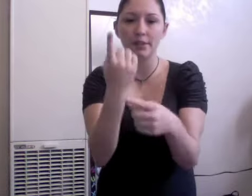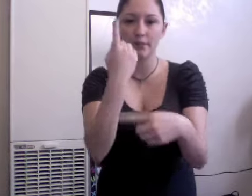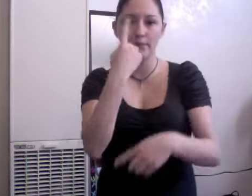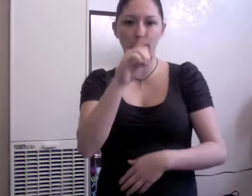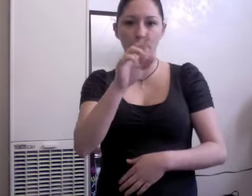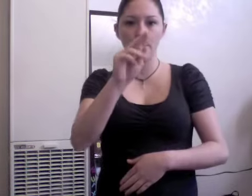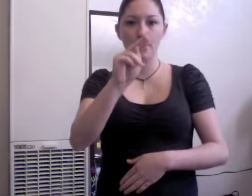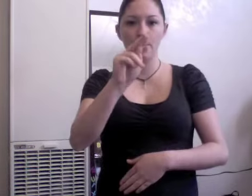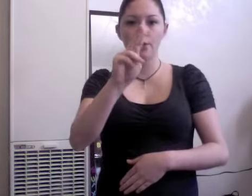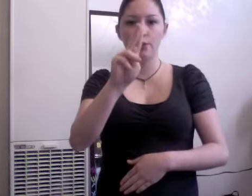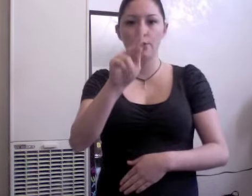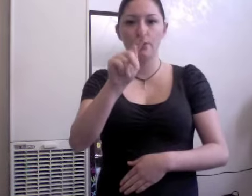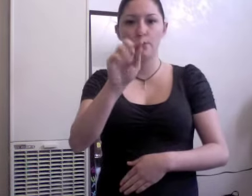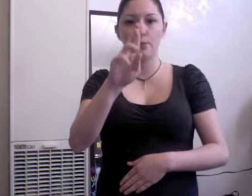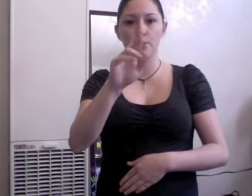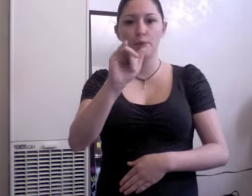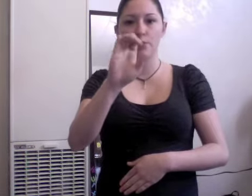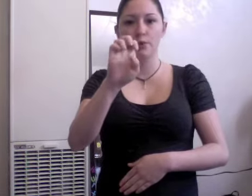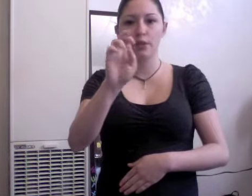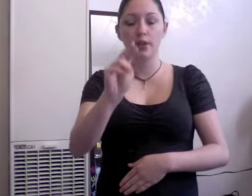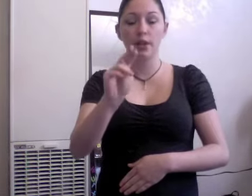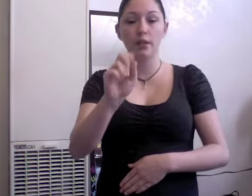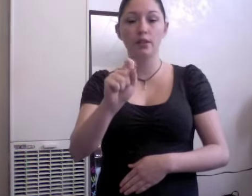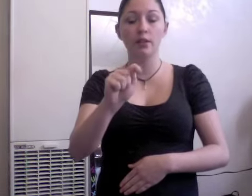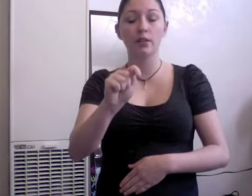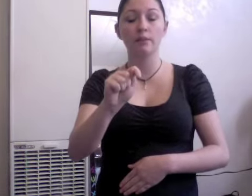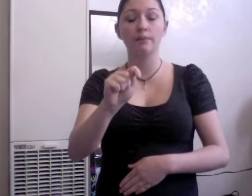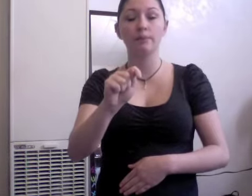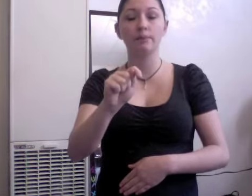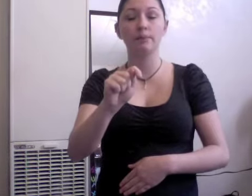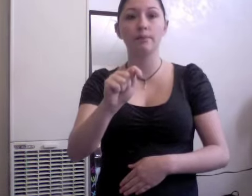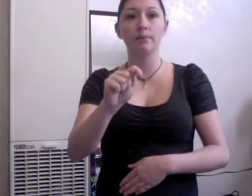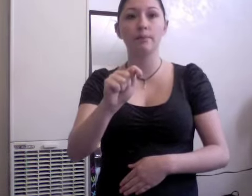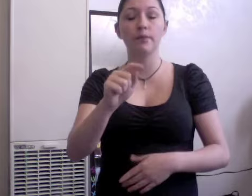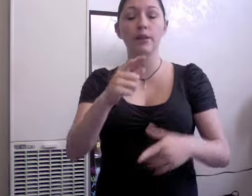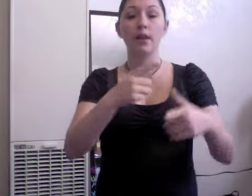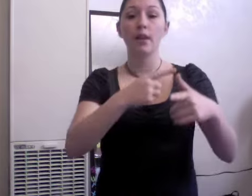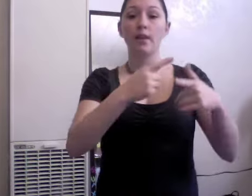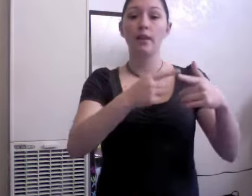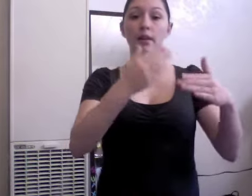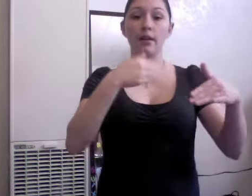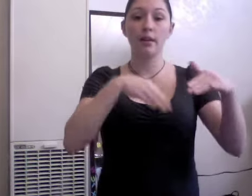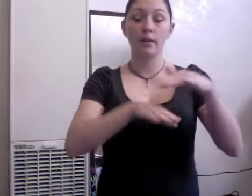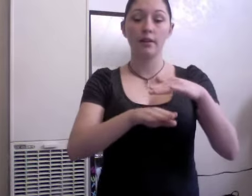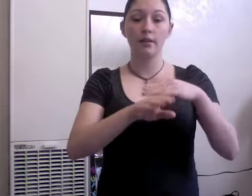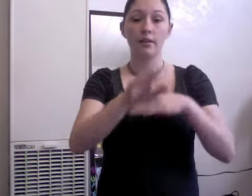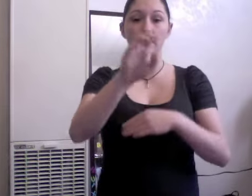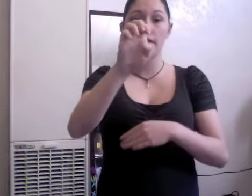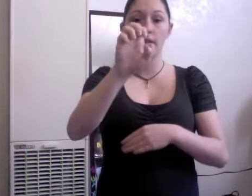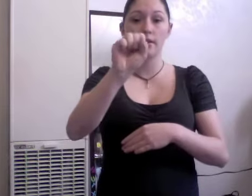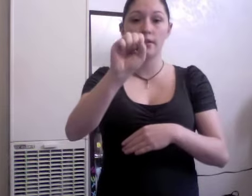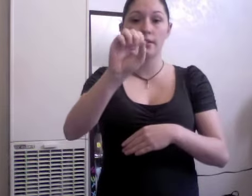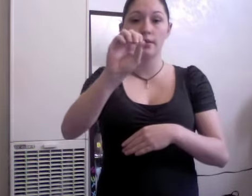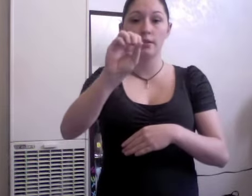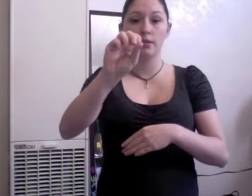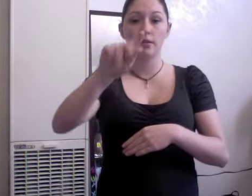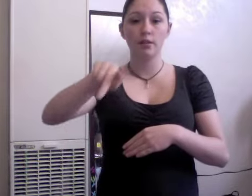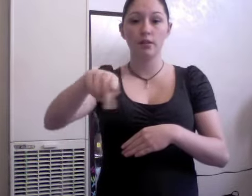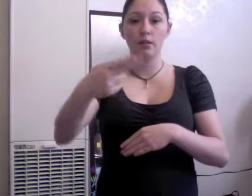and things. From your mouth, the food or liquid enters into something called the esophagus. This is near your windpipe or your trachea,